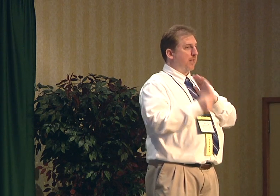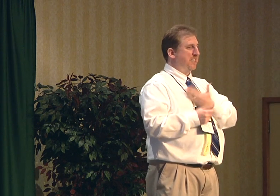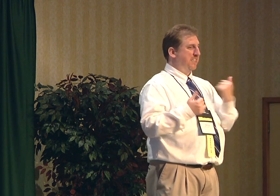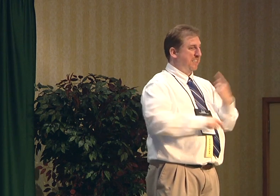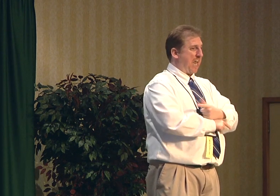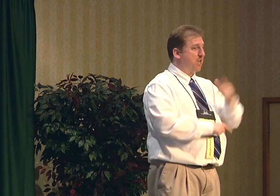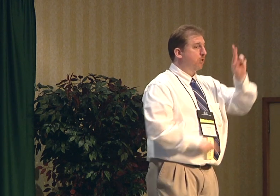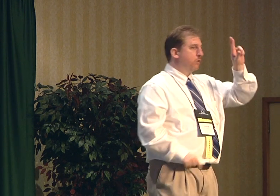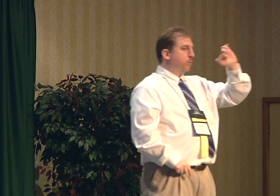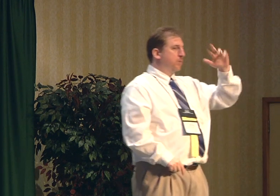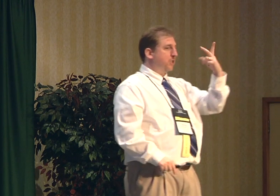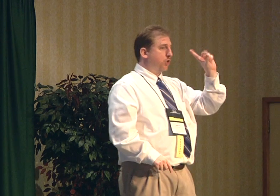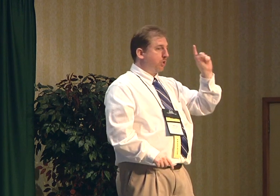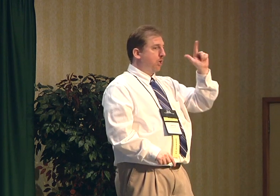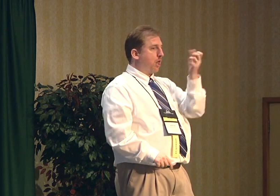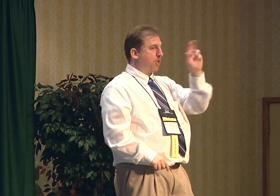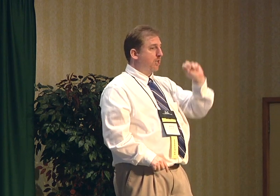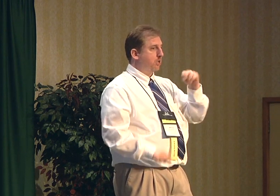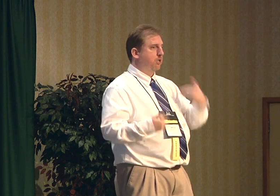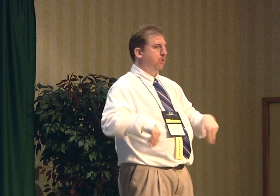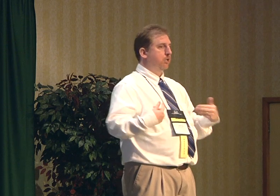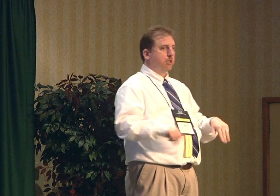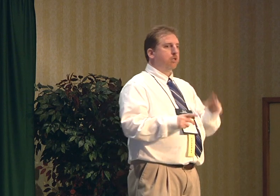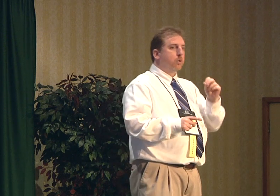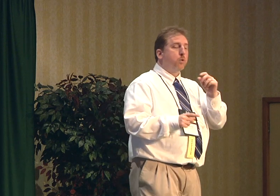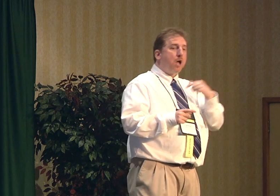one of them who's with us today. It's Richard Lorien.